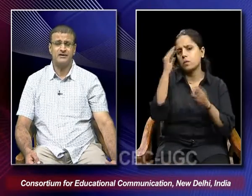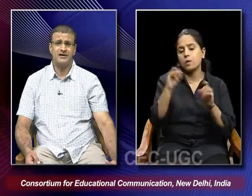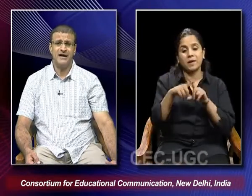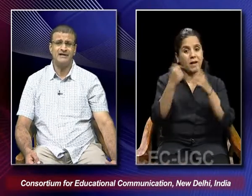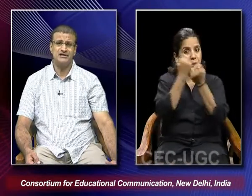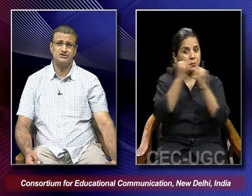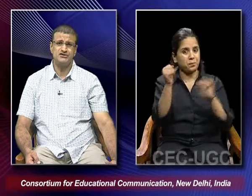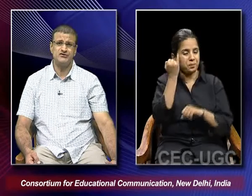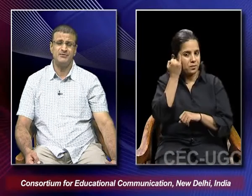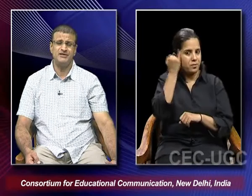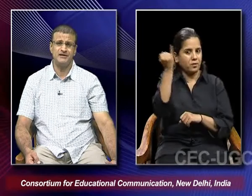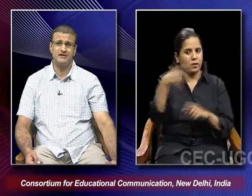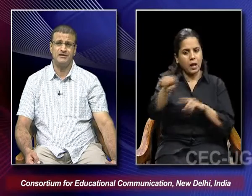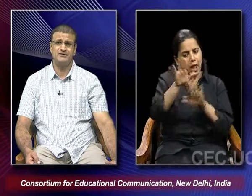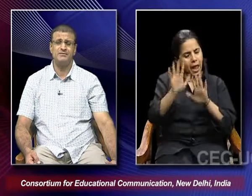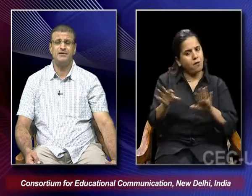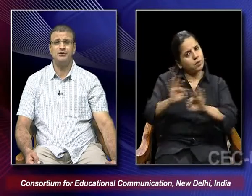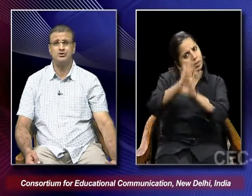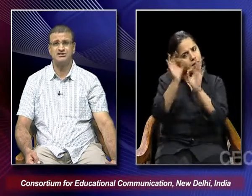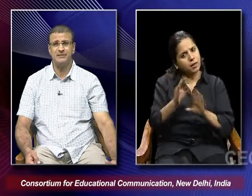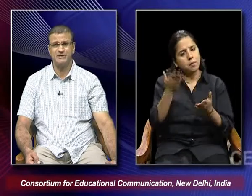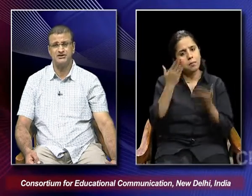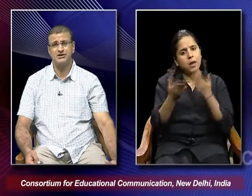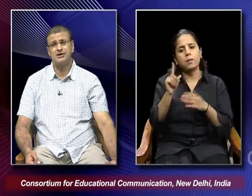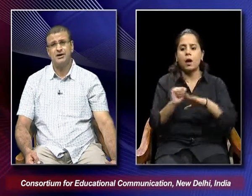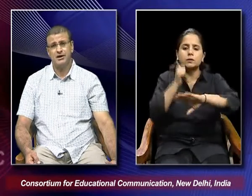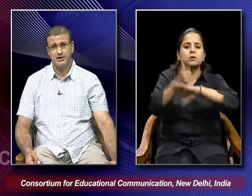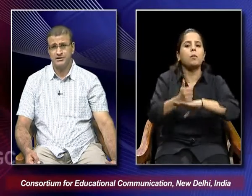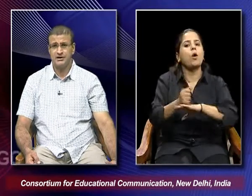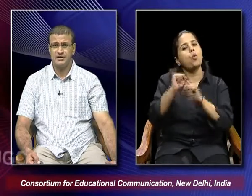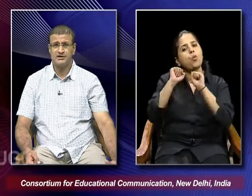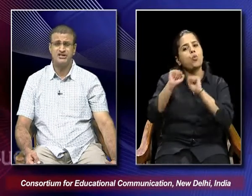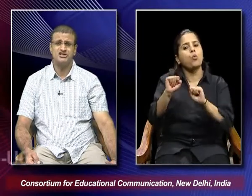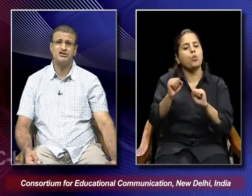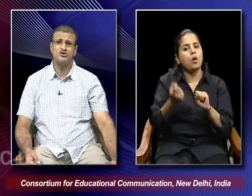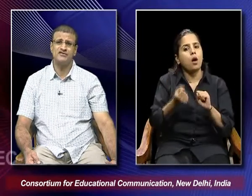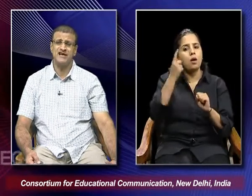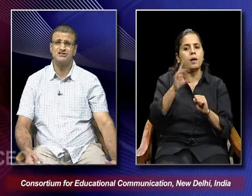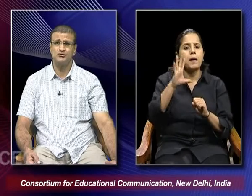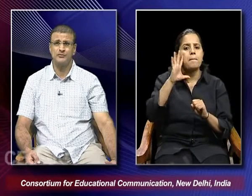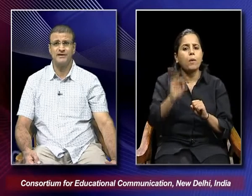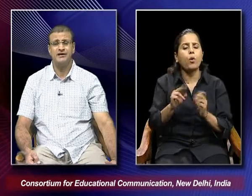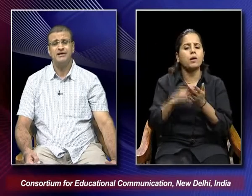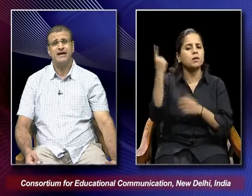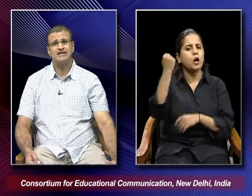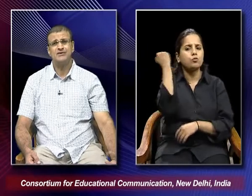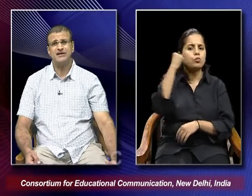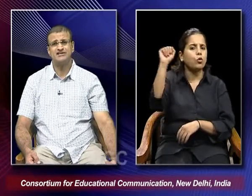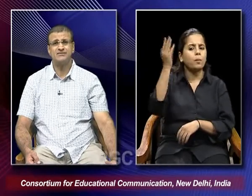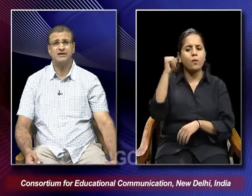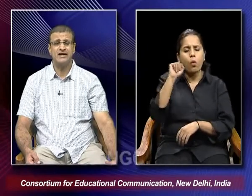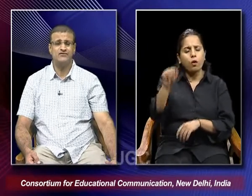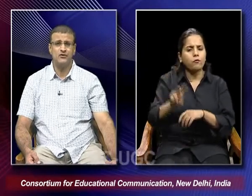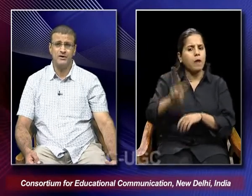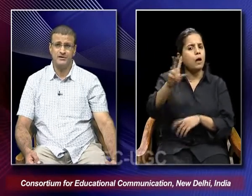democratic ideas which will be there, they will be able to establish the credentials of the national movement, as well as they